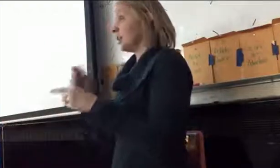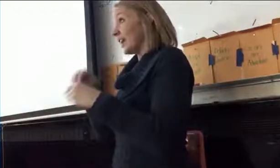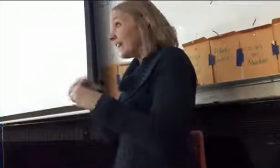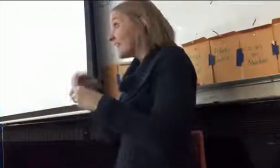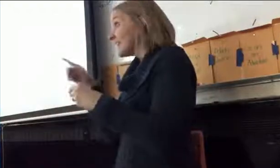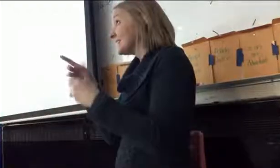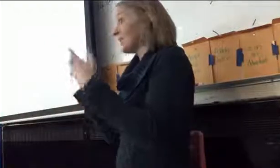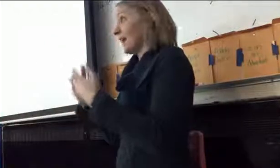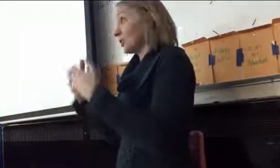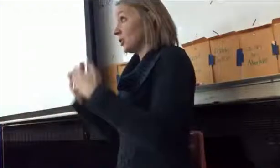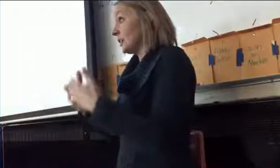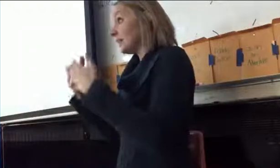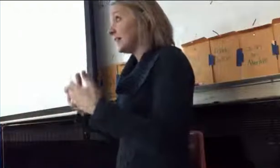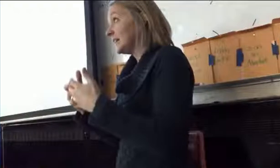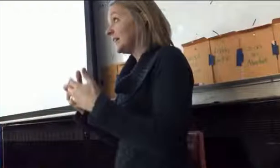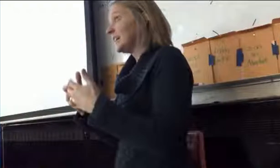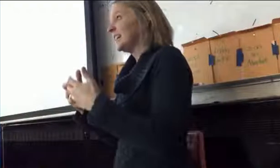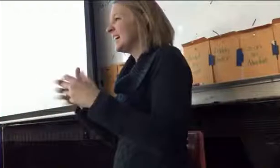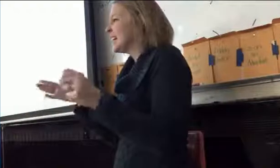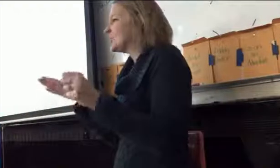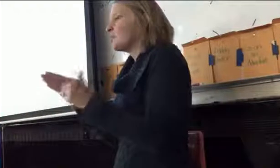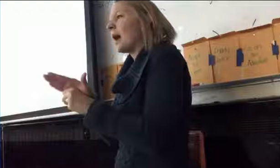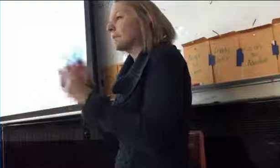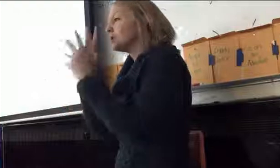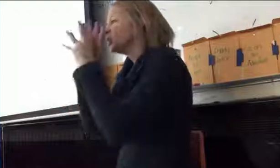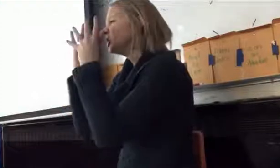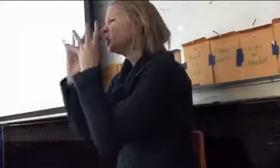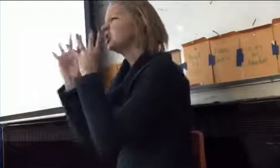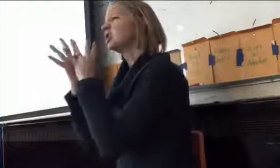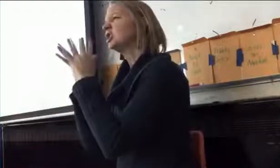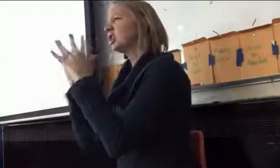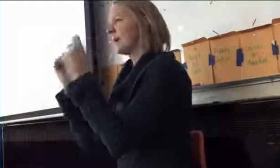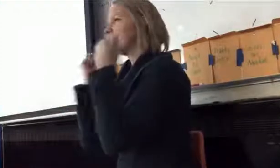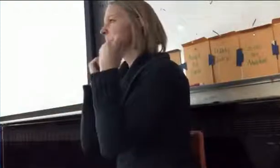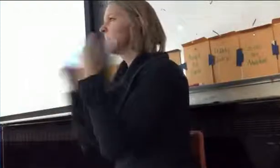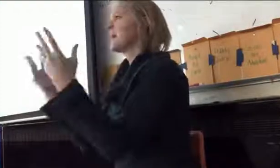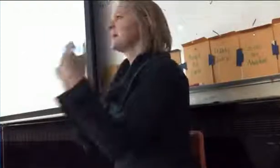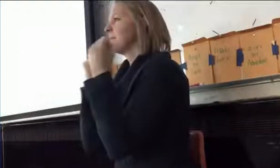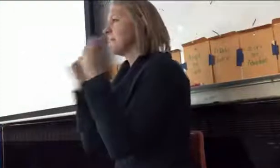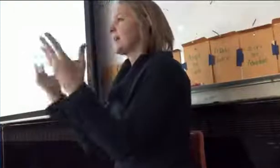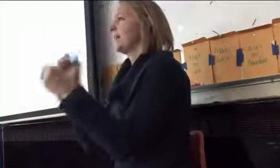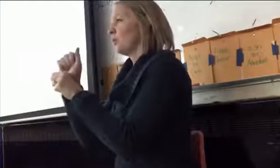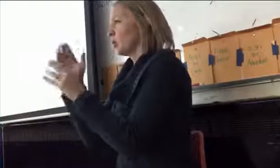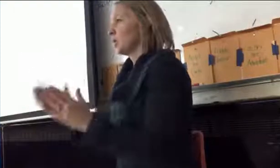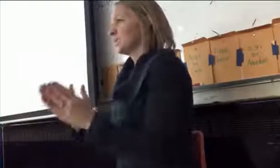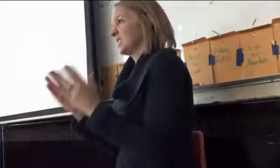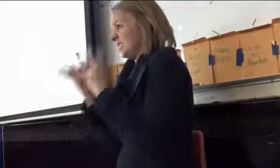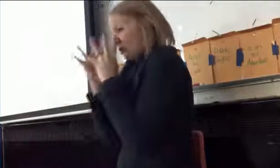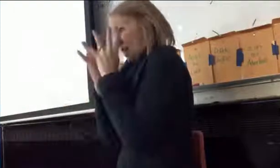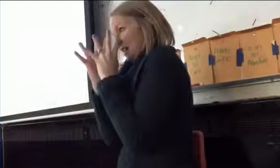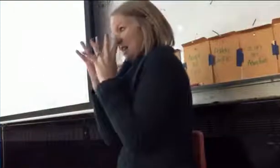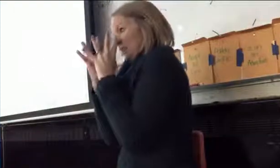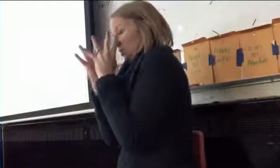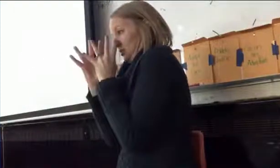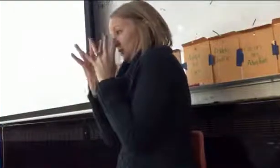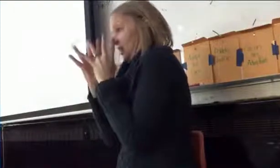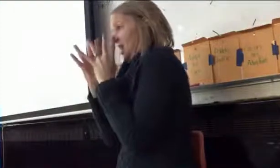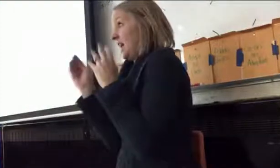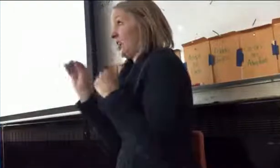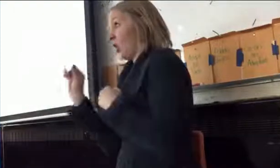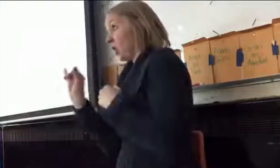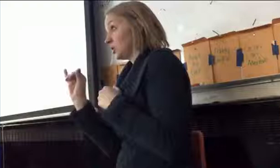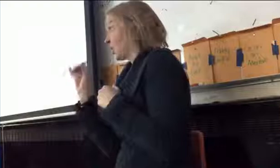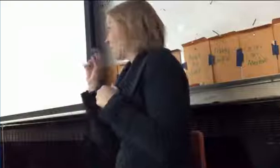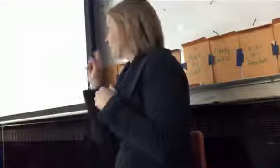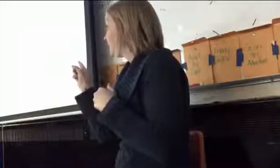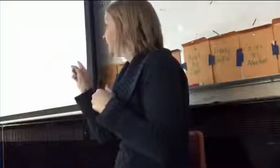shirtwaist factory, it's cramped with hundreds of workers, and they're right next to each other. The other thing is that these are going to be